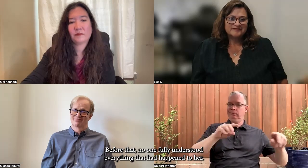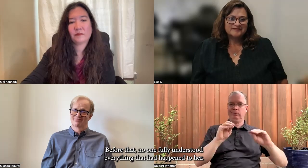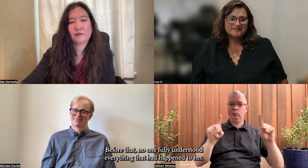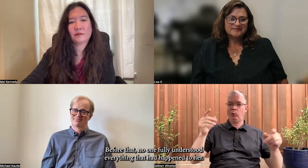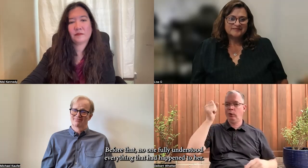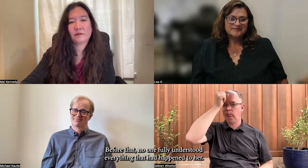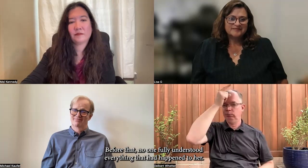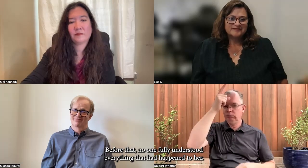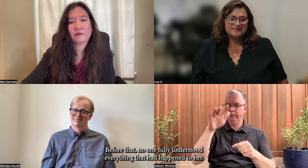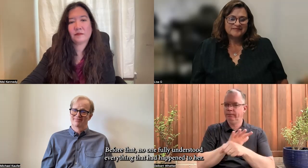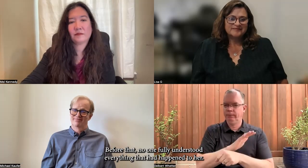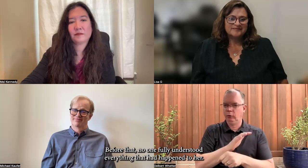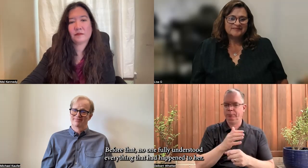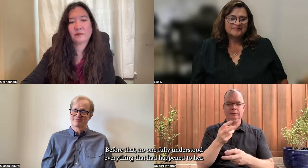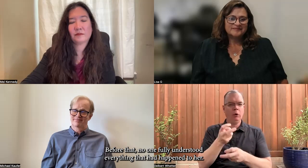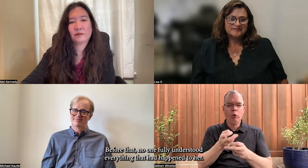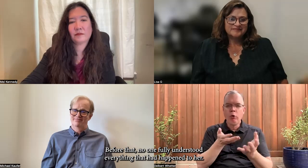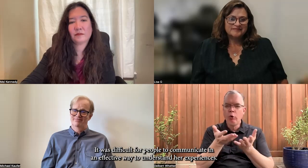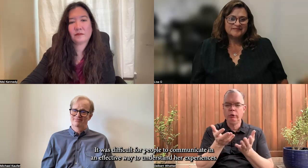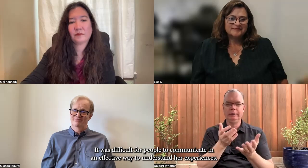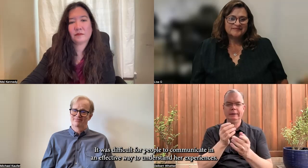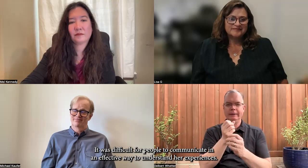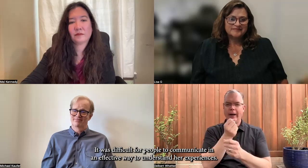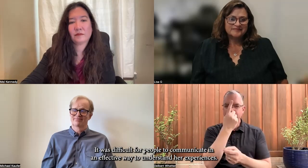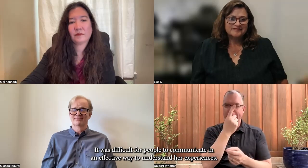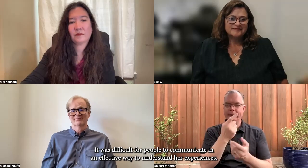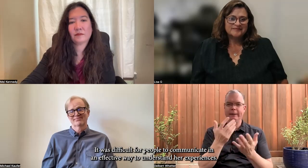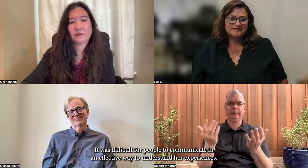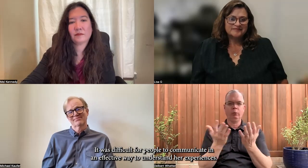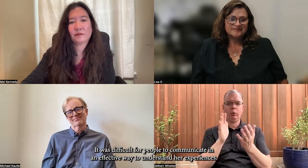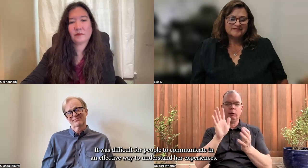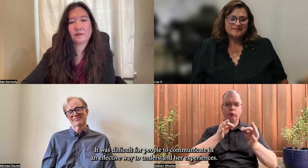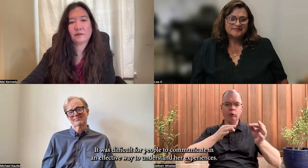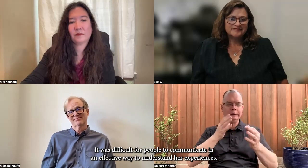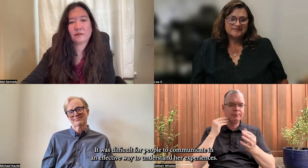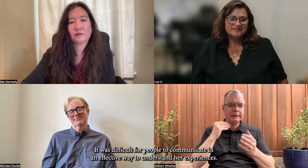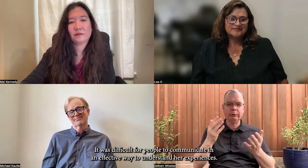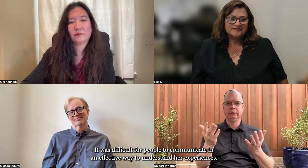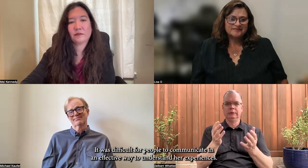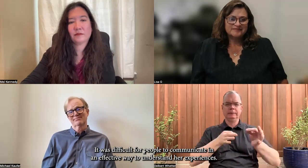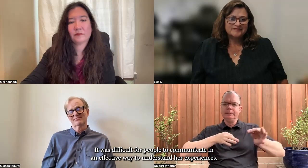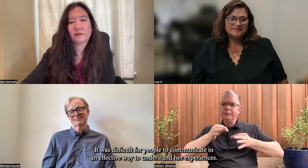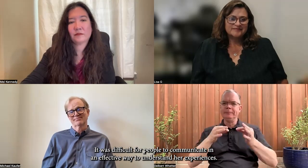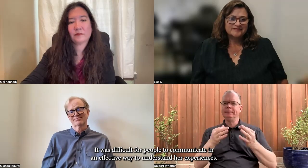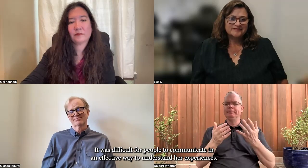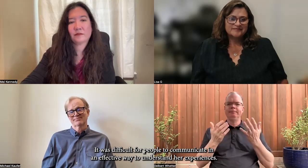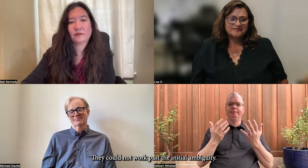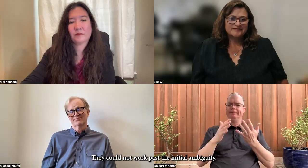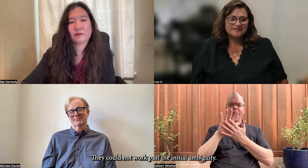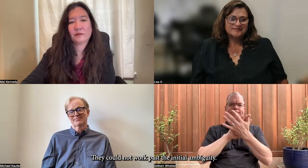Before that, no one fully understood everything that had happened to her. It was difficult for people to communicate in an effective way to understand her